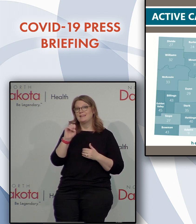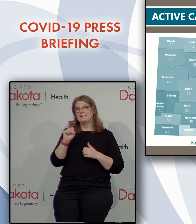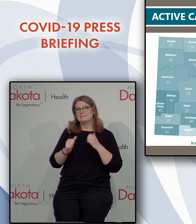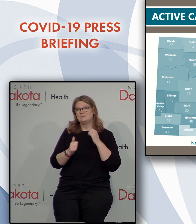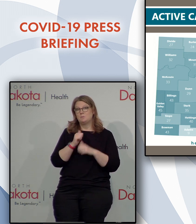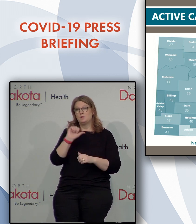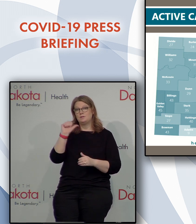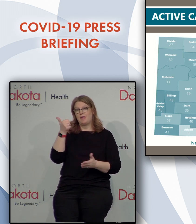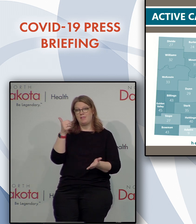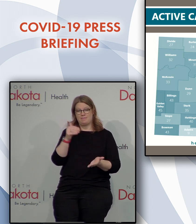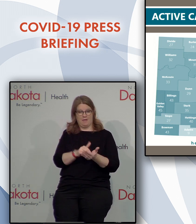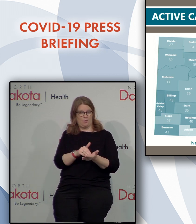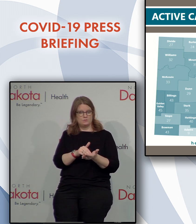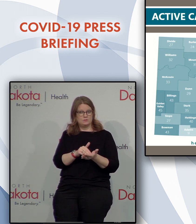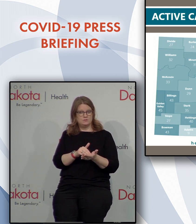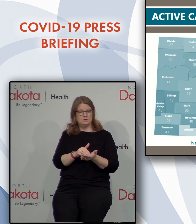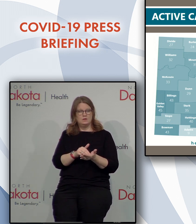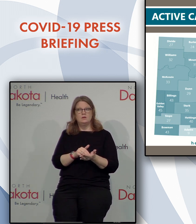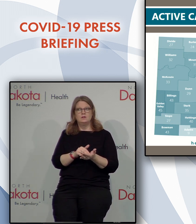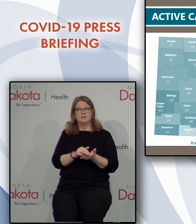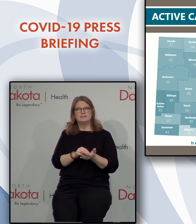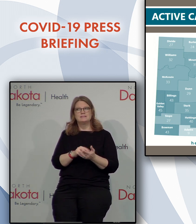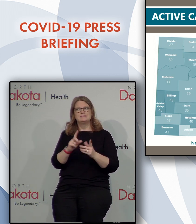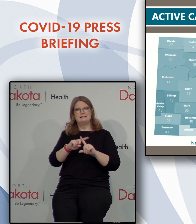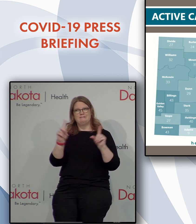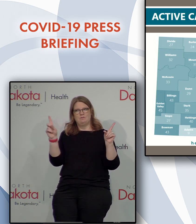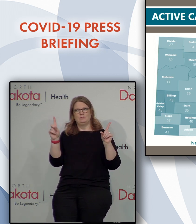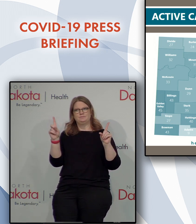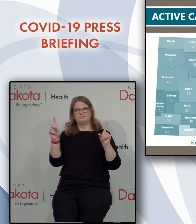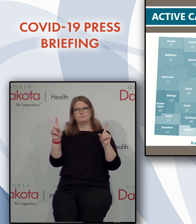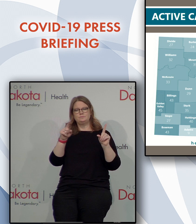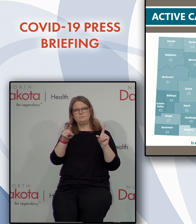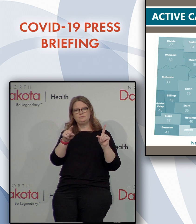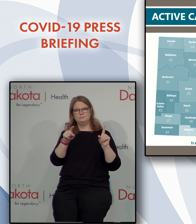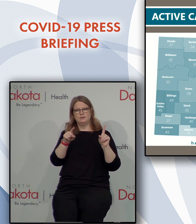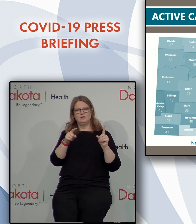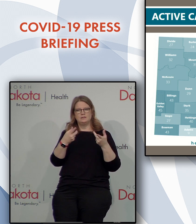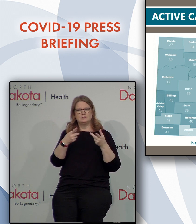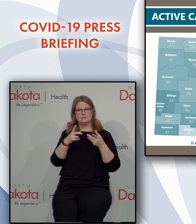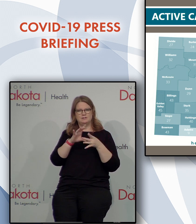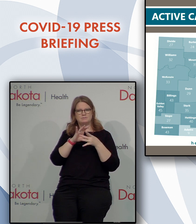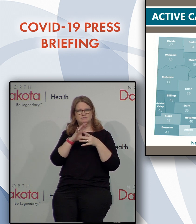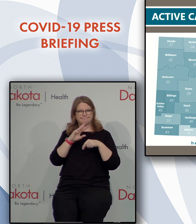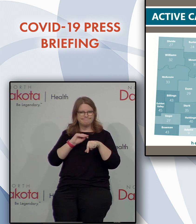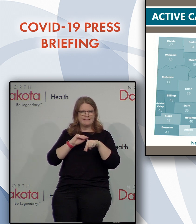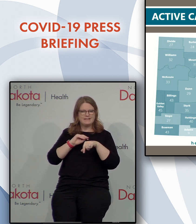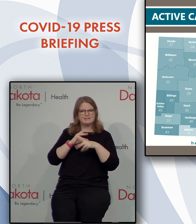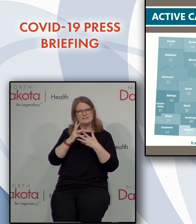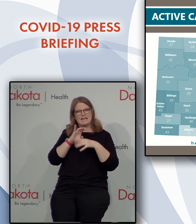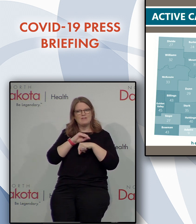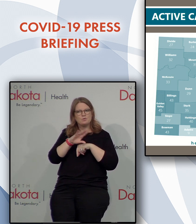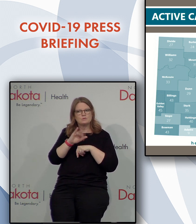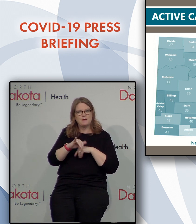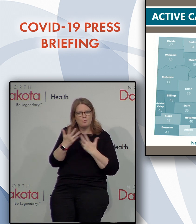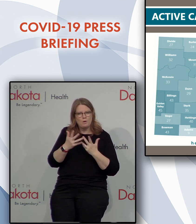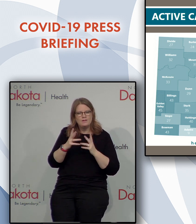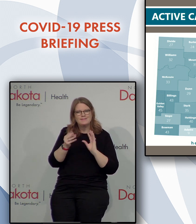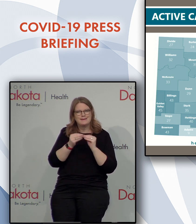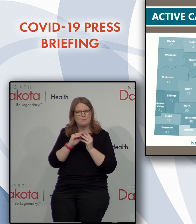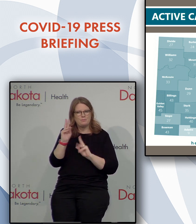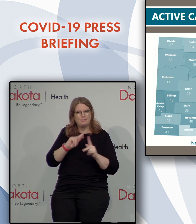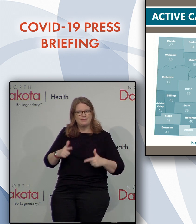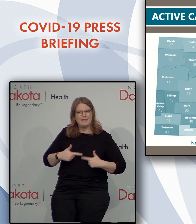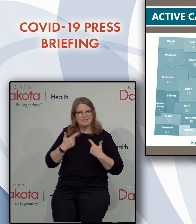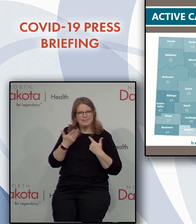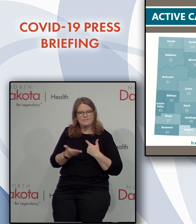we get a little bit of a different look because this is the prevalence per population. And again, that prior chart